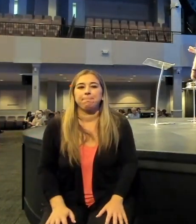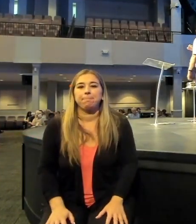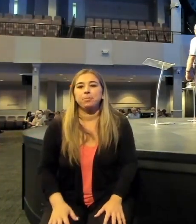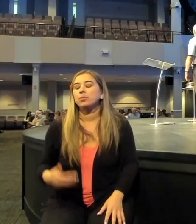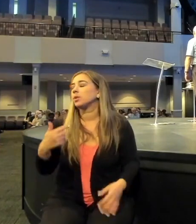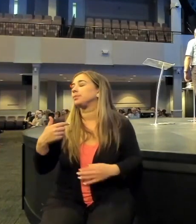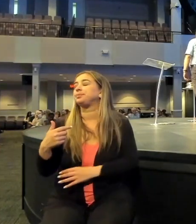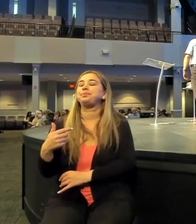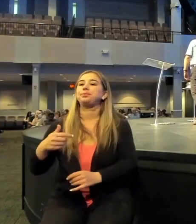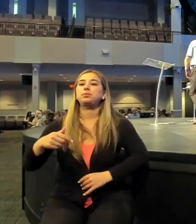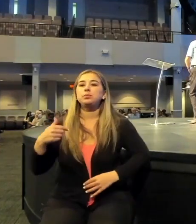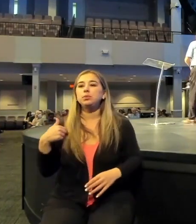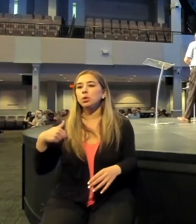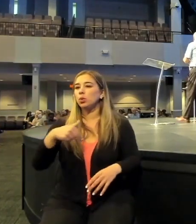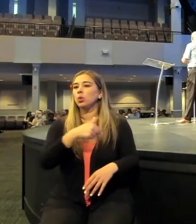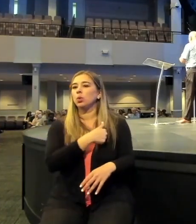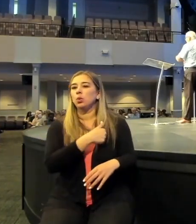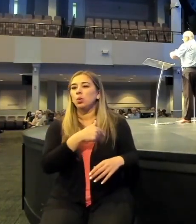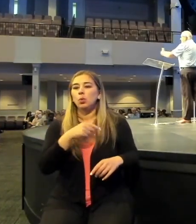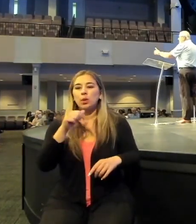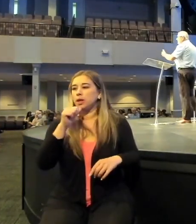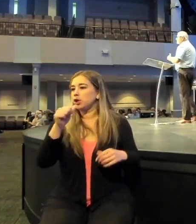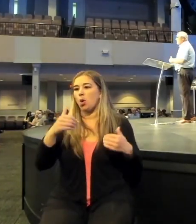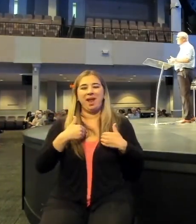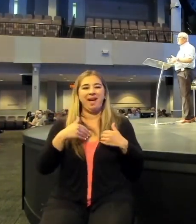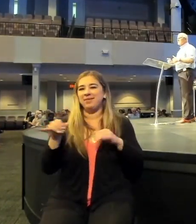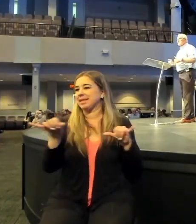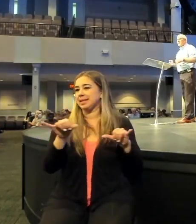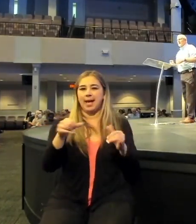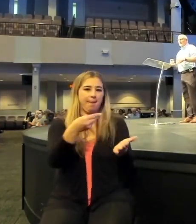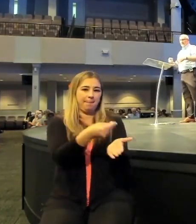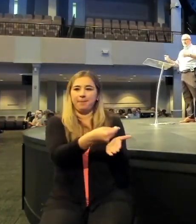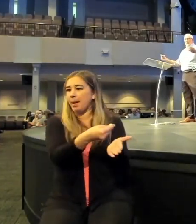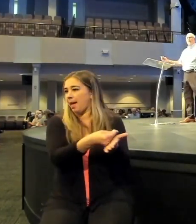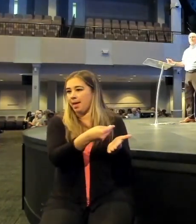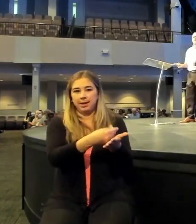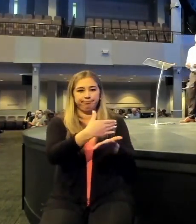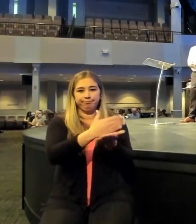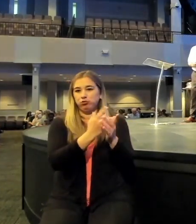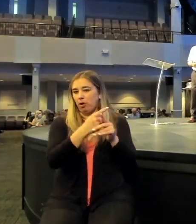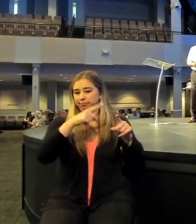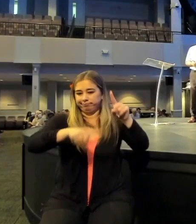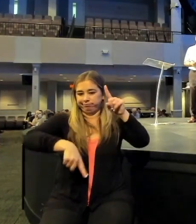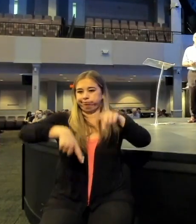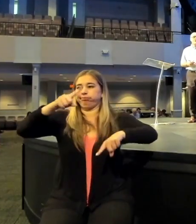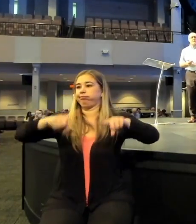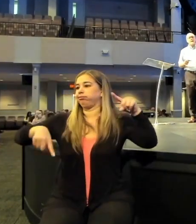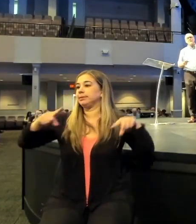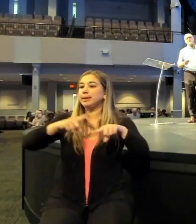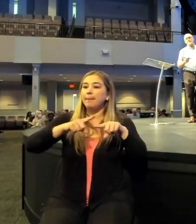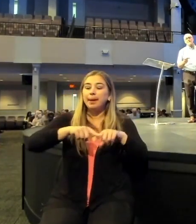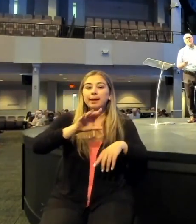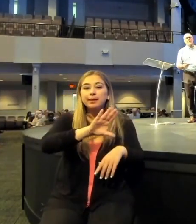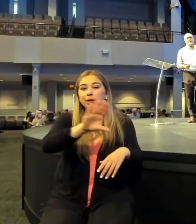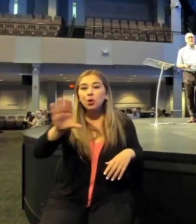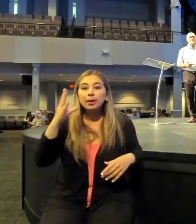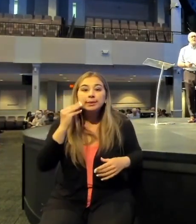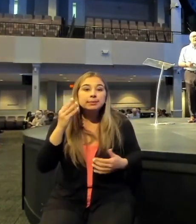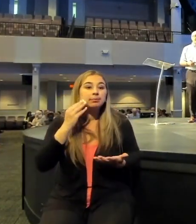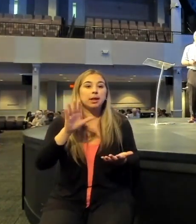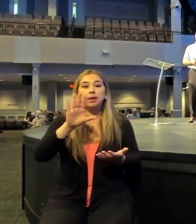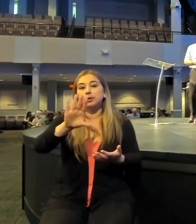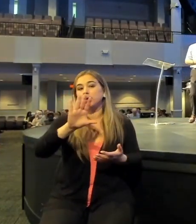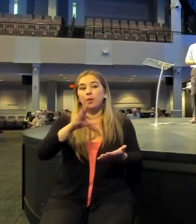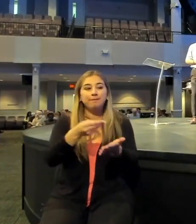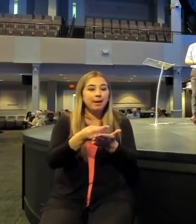We could not say that all of us have the same amount of financial resources. That differs according to your means, your experience,